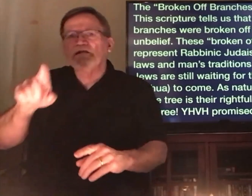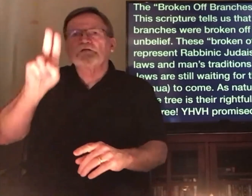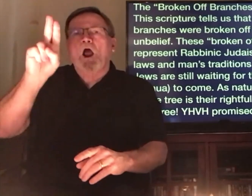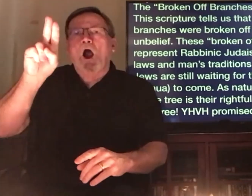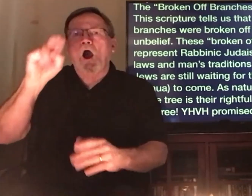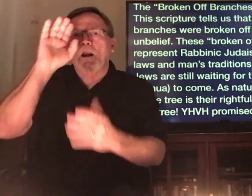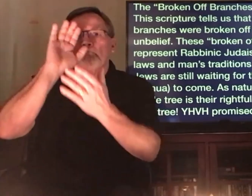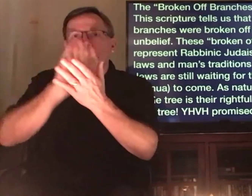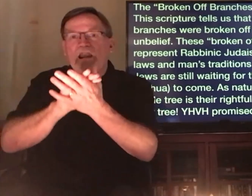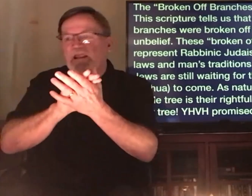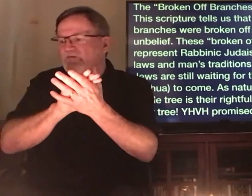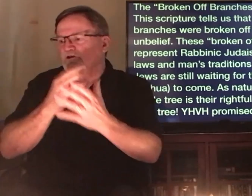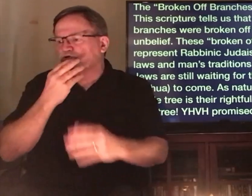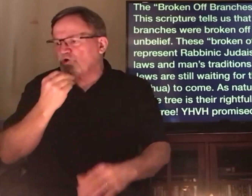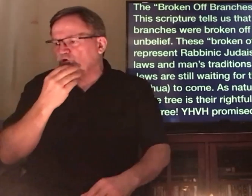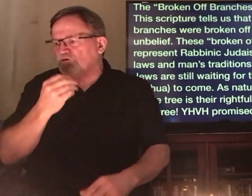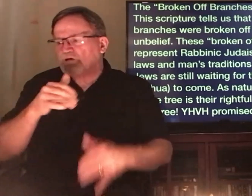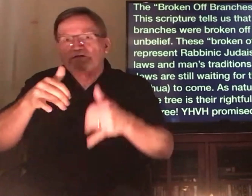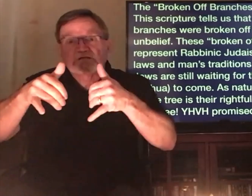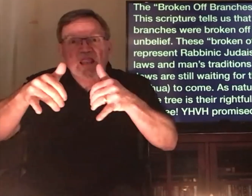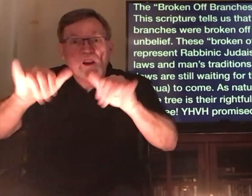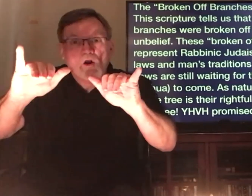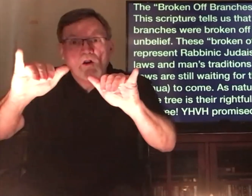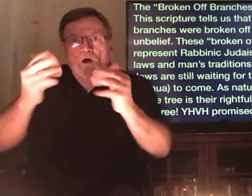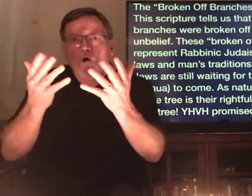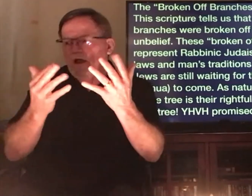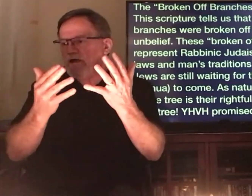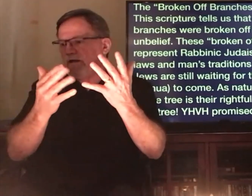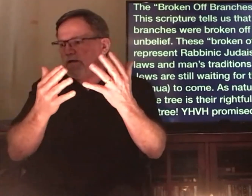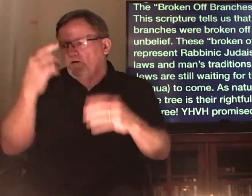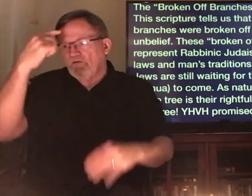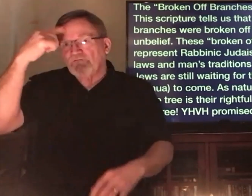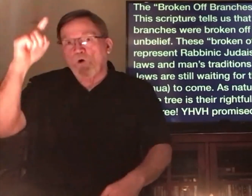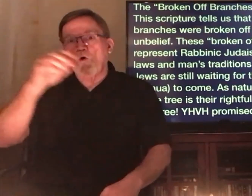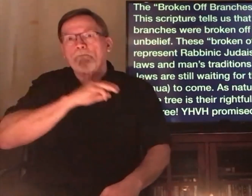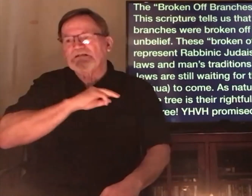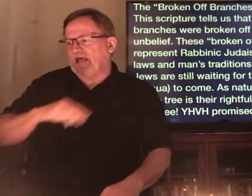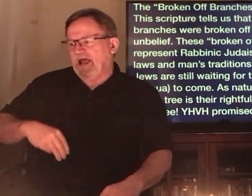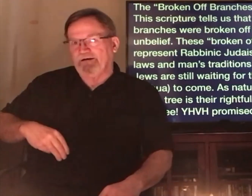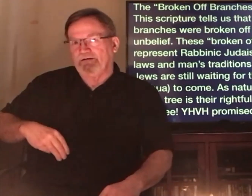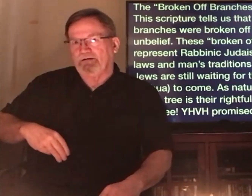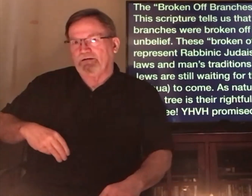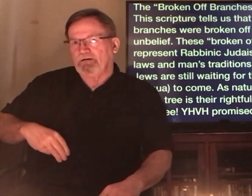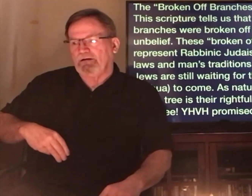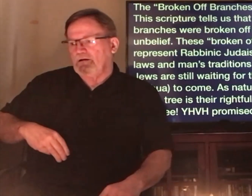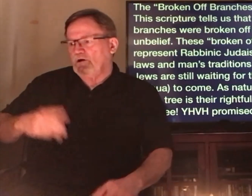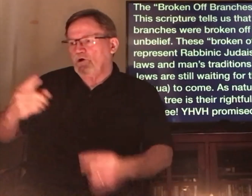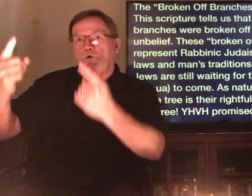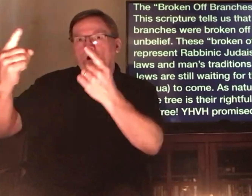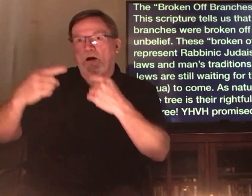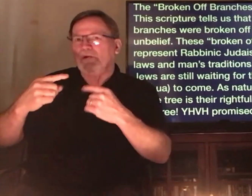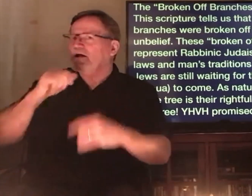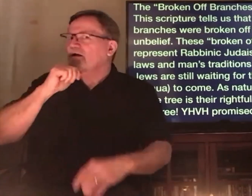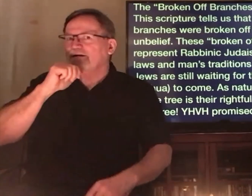first church in the book of Acts. They started not Gentile,